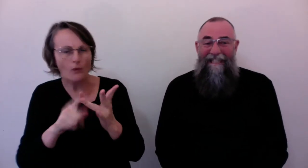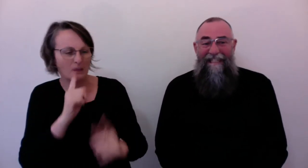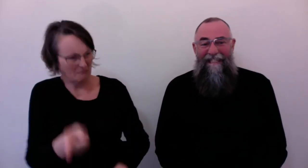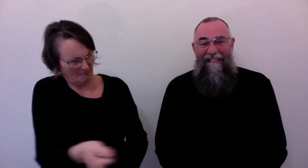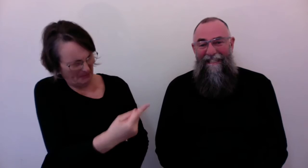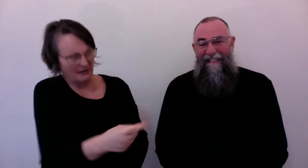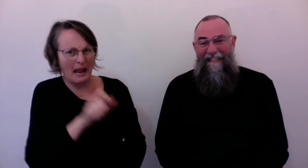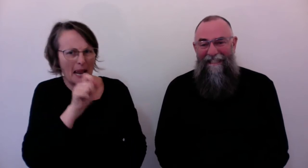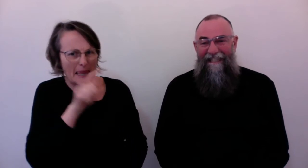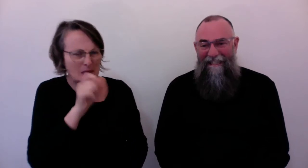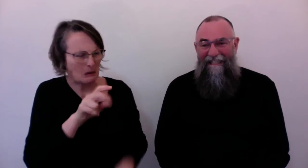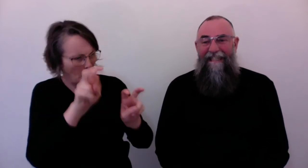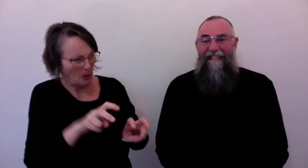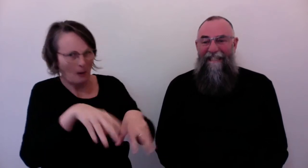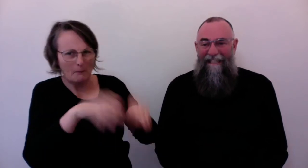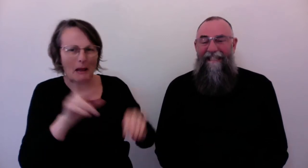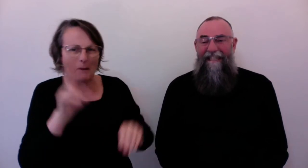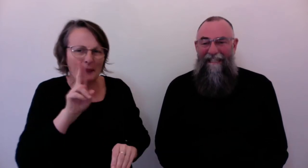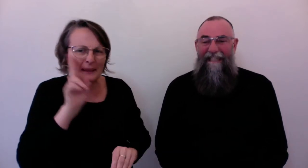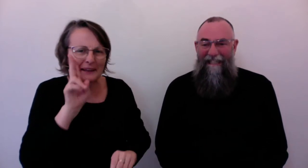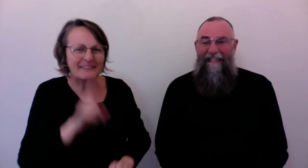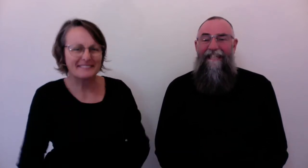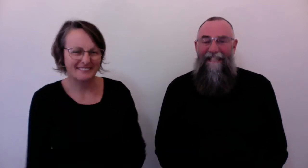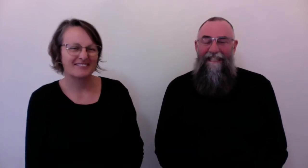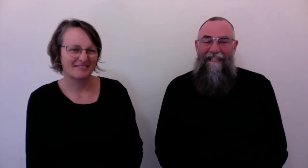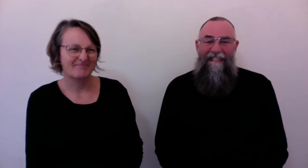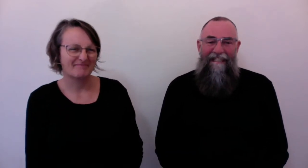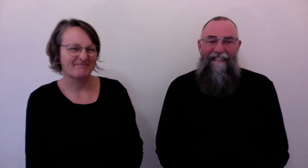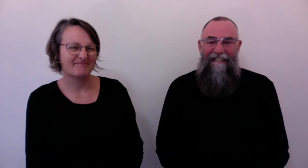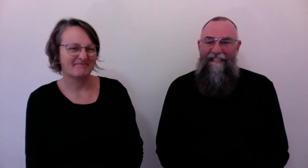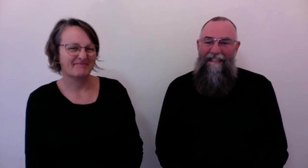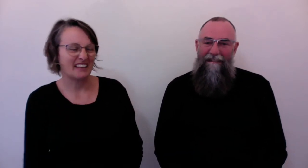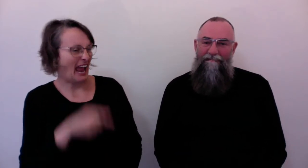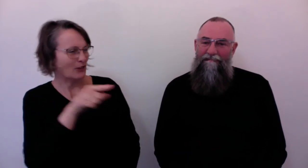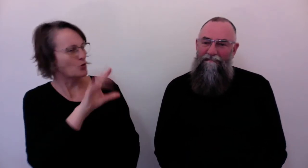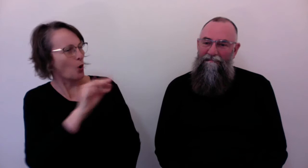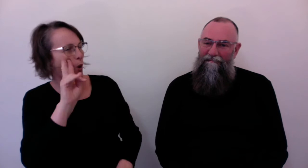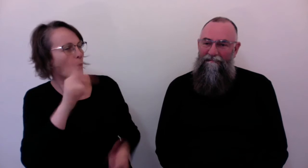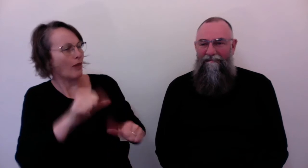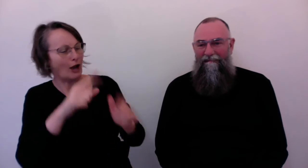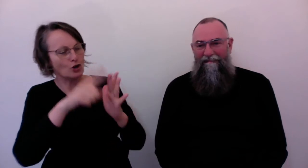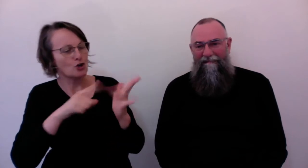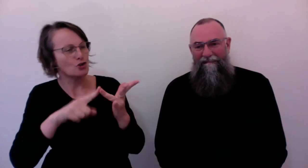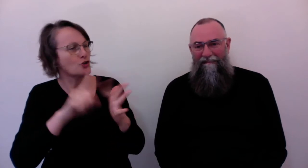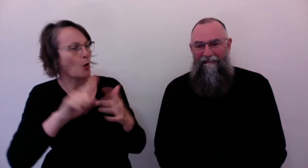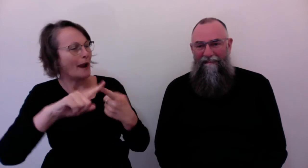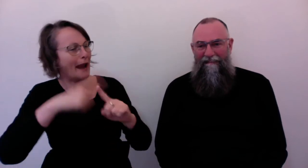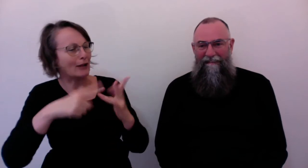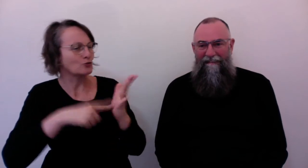the giraffes poo. You're like, Literally. oh, no, thank You don't look Yeah. very Joe Exotic-ish either. No, say. no. So I then decided to